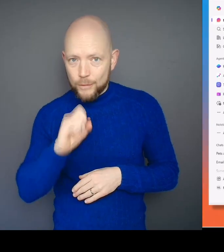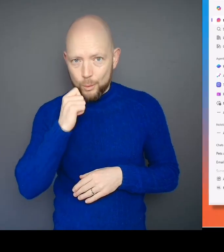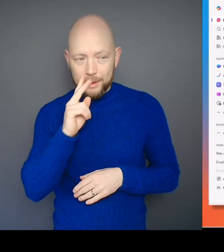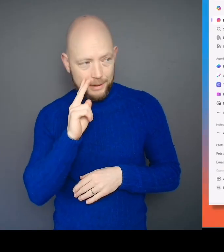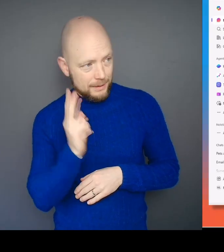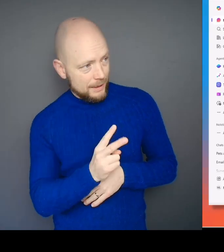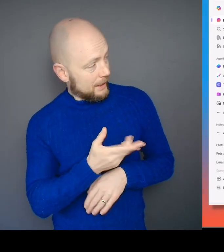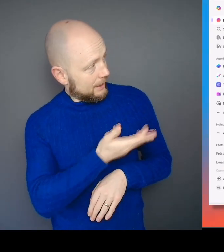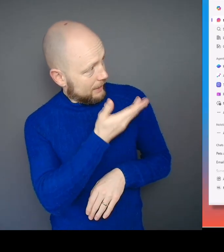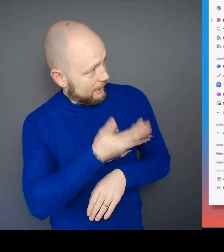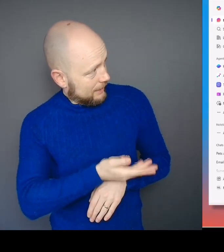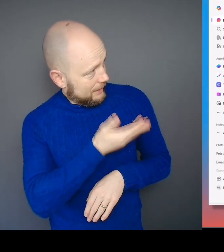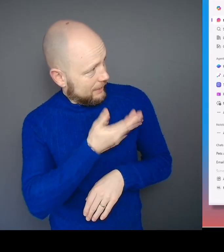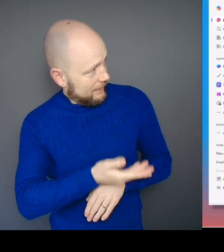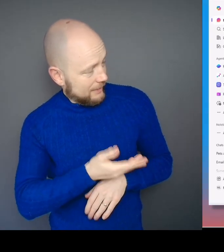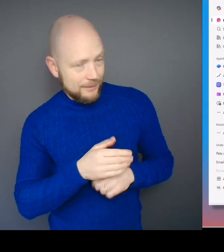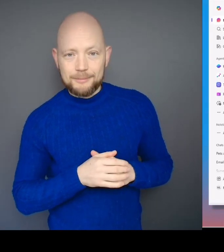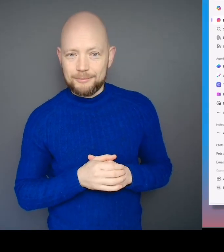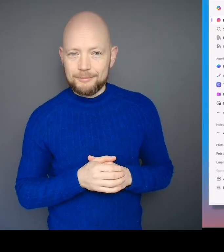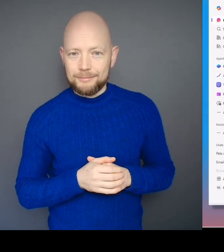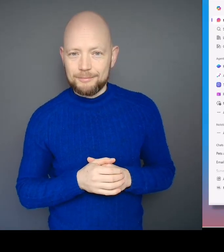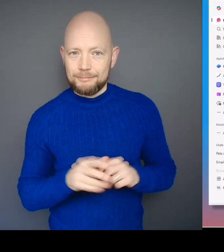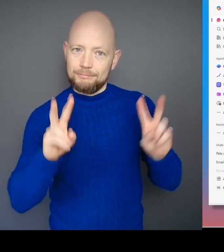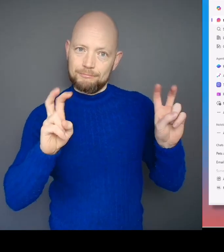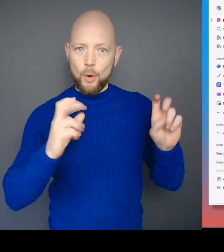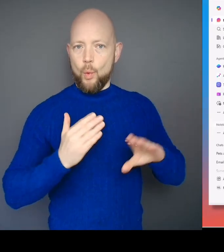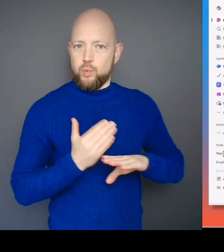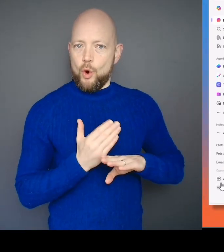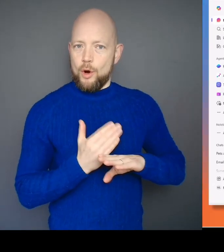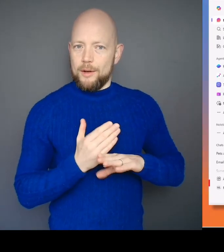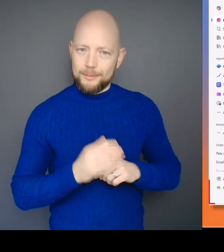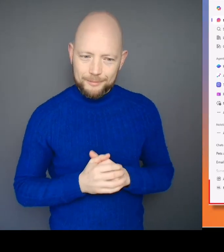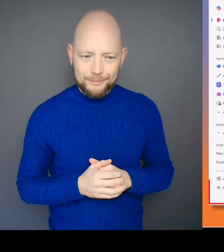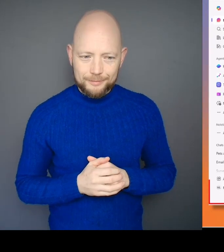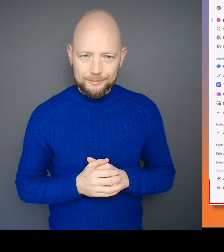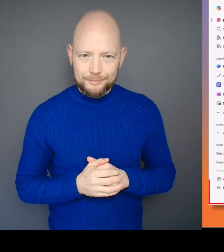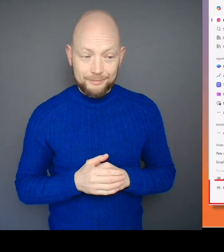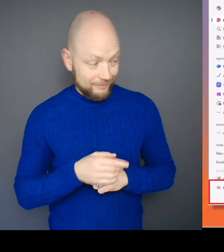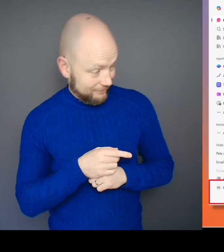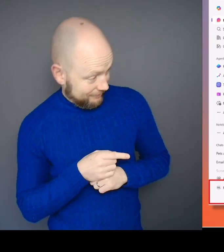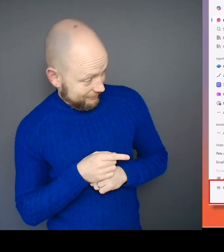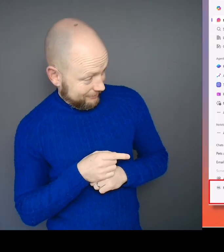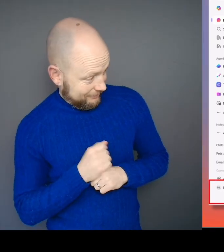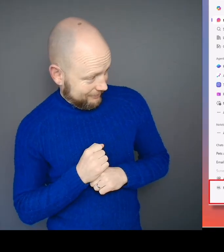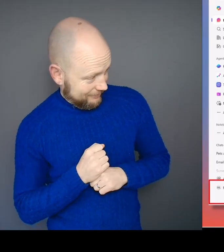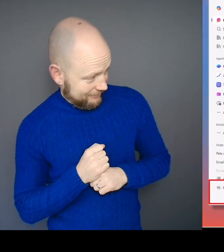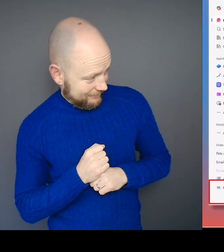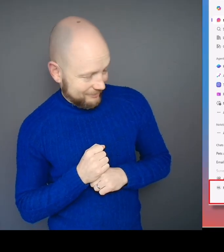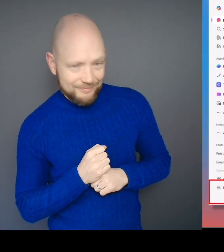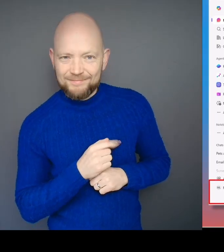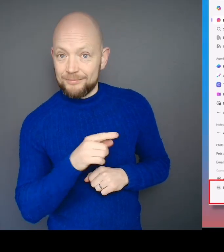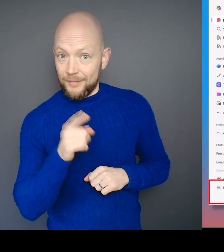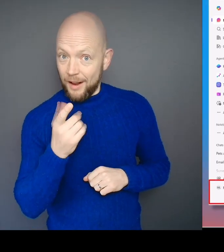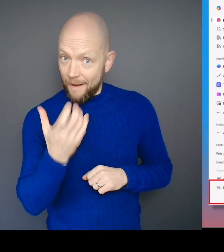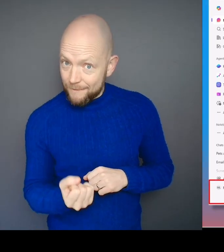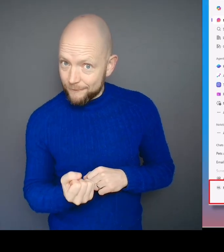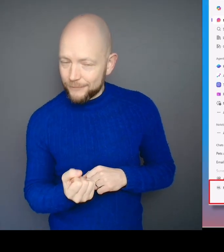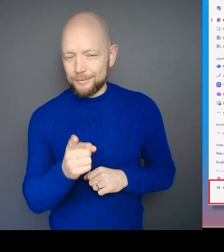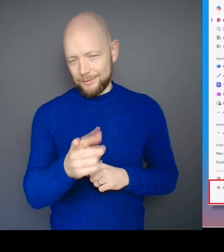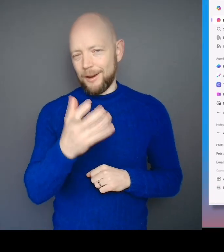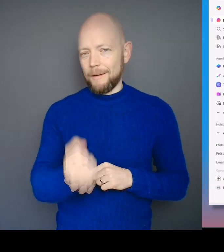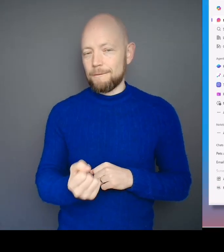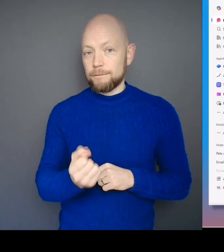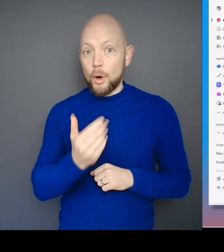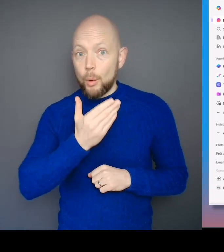see when you go to this website that you've got this work and web tab at the top here, and also that if you go down to the bottom here, you'll see